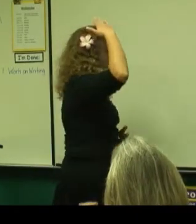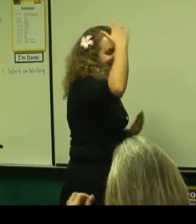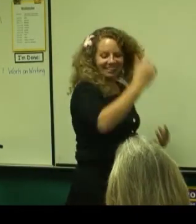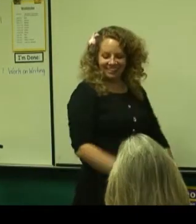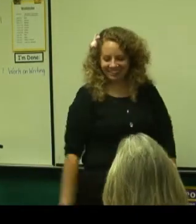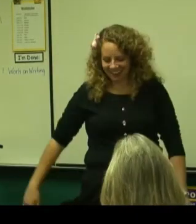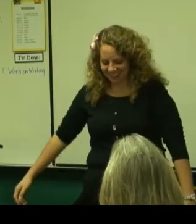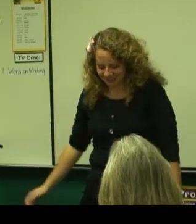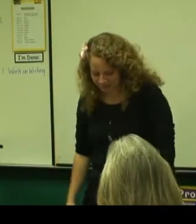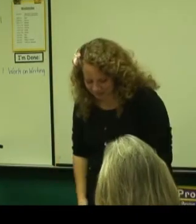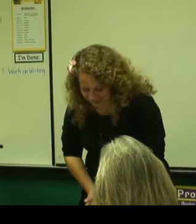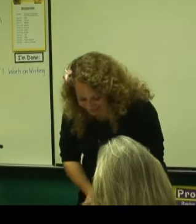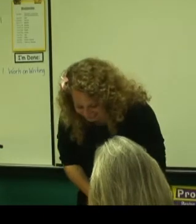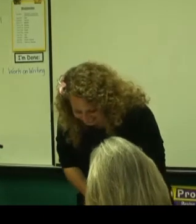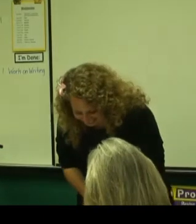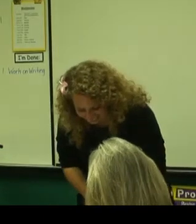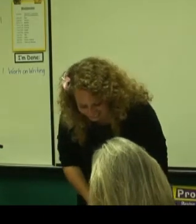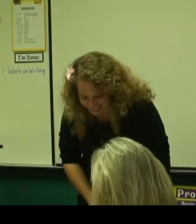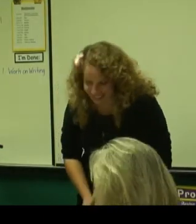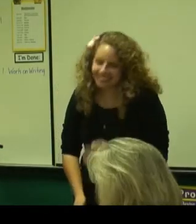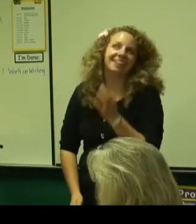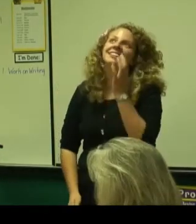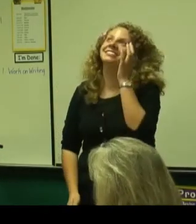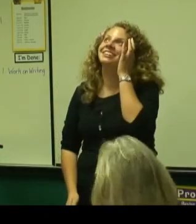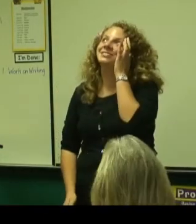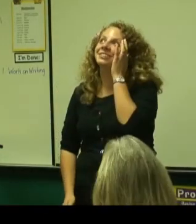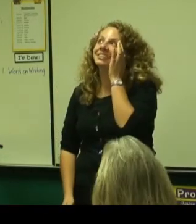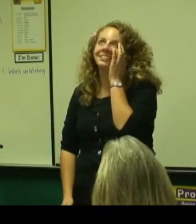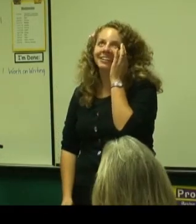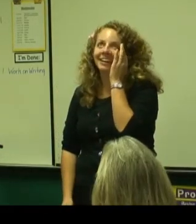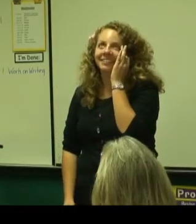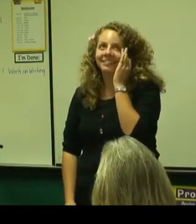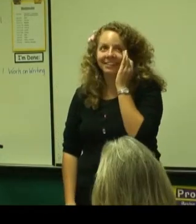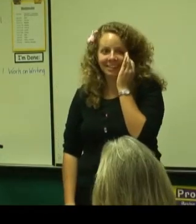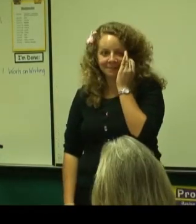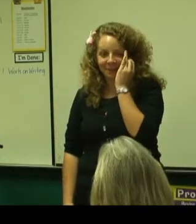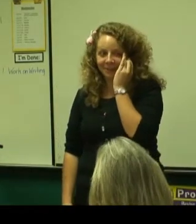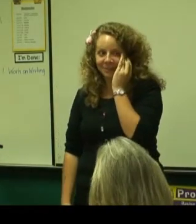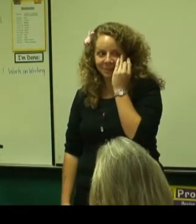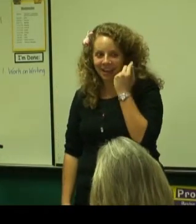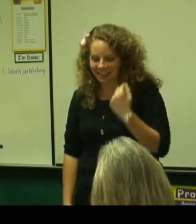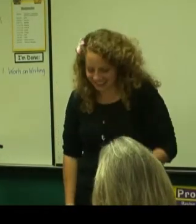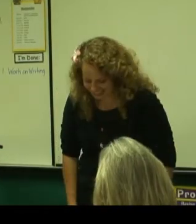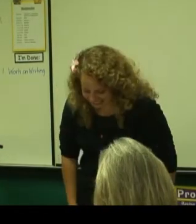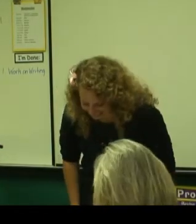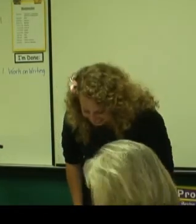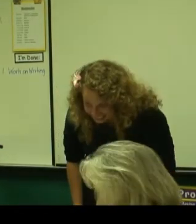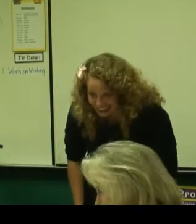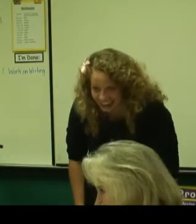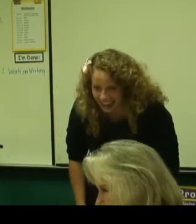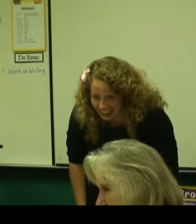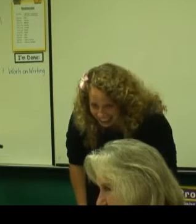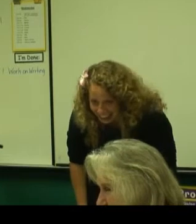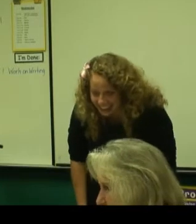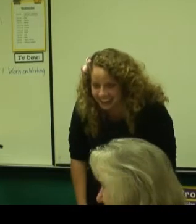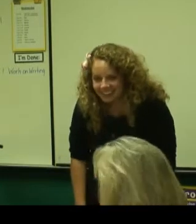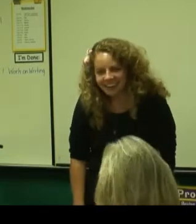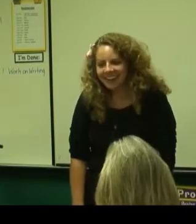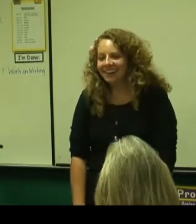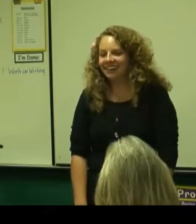it. There's something in your eye? Oh my gosh, that's funny. Okay, can anybody else do that? I mean, I'm almost thinking you like pull